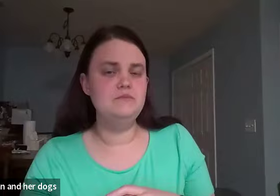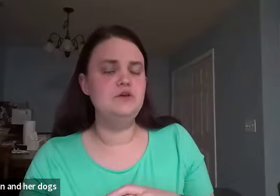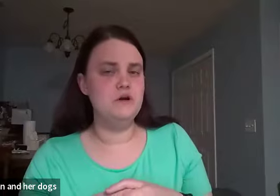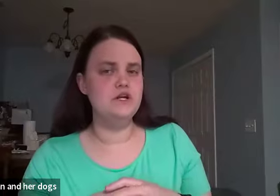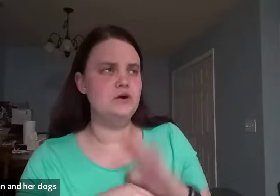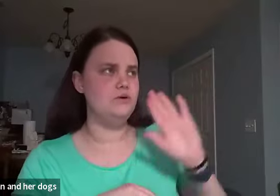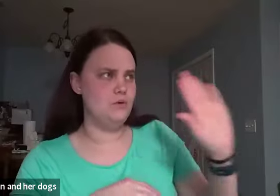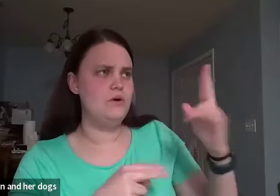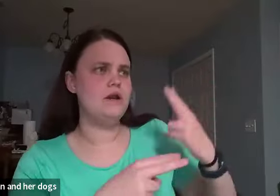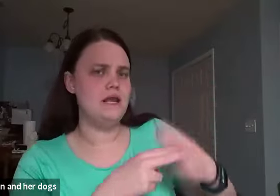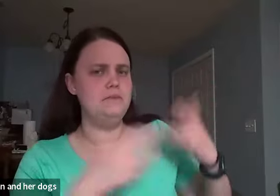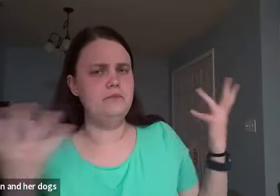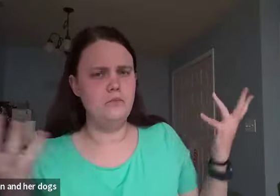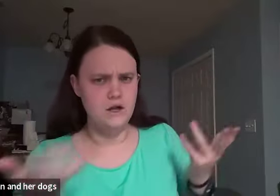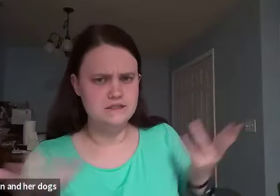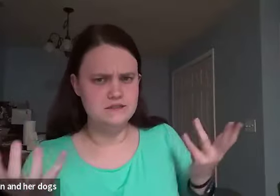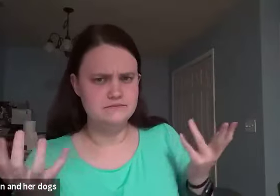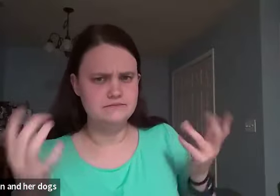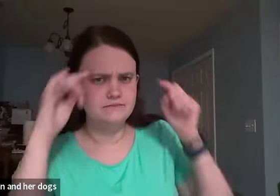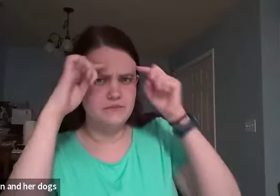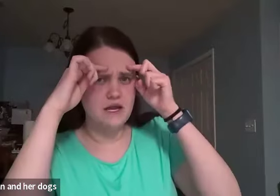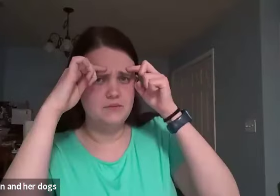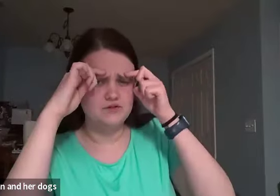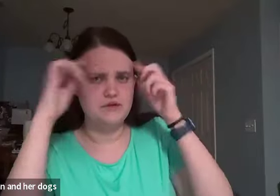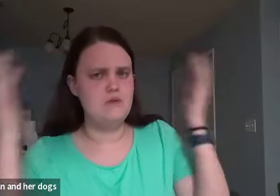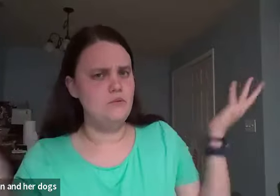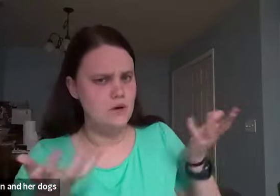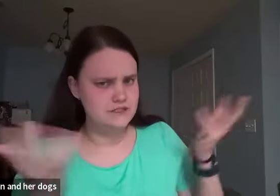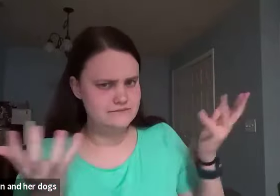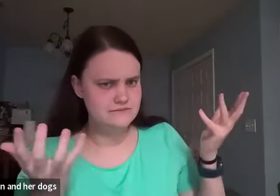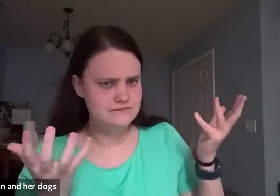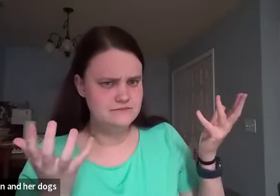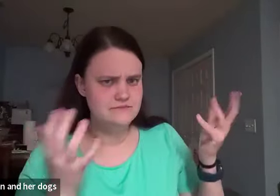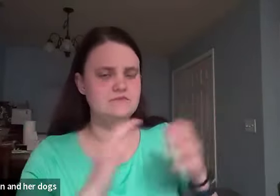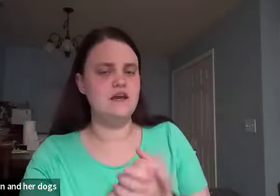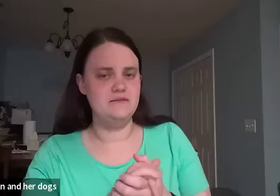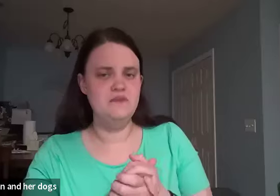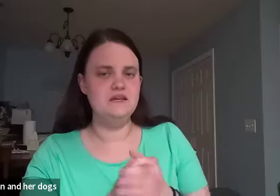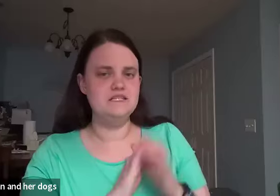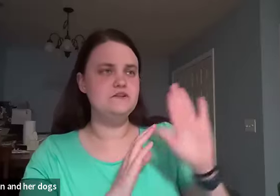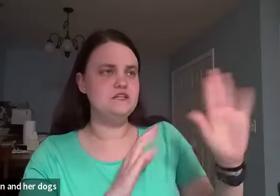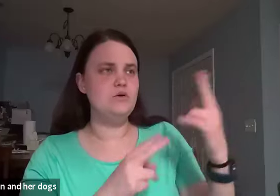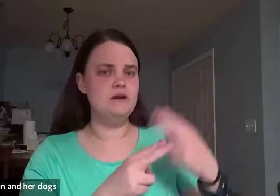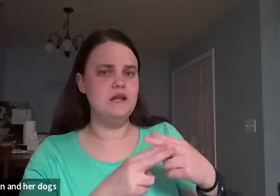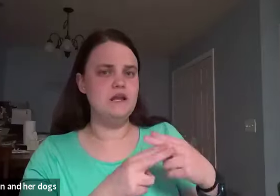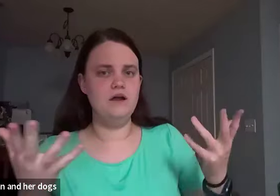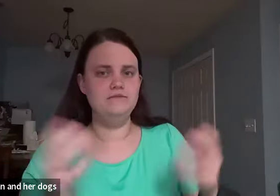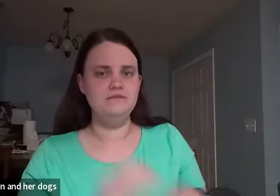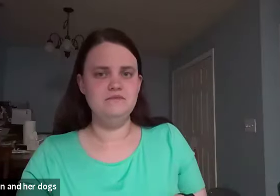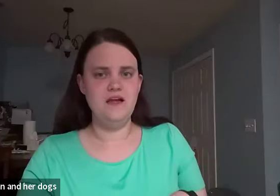name, you want to go your name, what? My eyebrows go down, what? Okay. Because if you did your name, what,